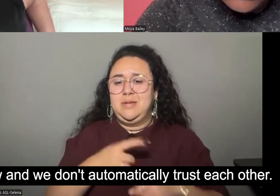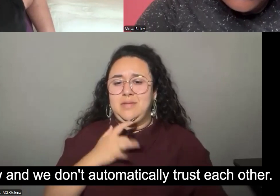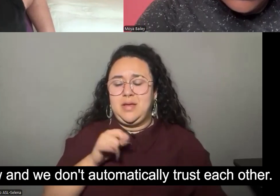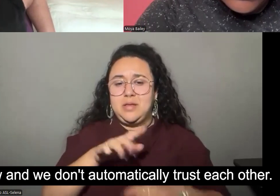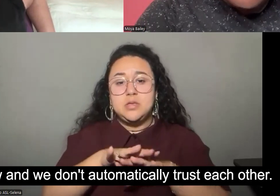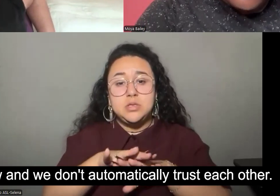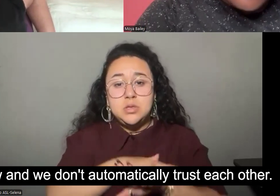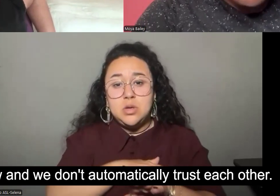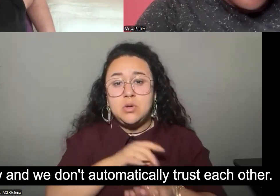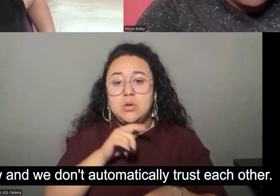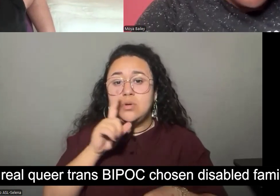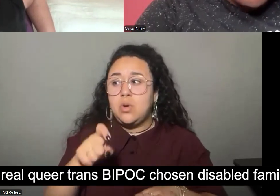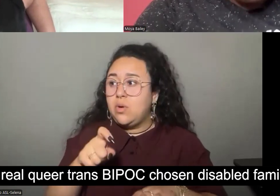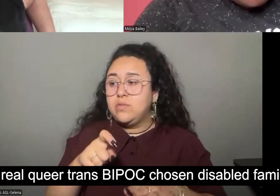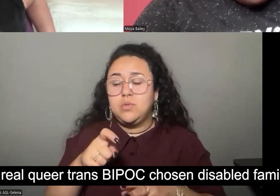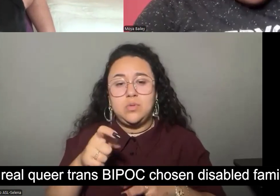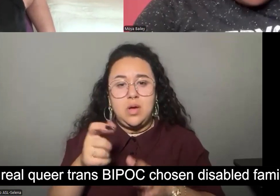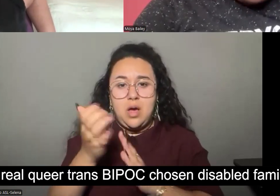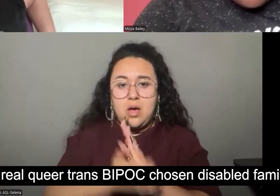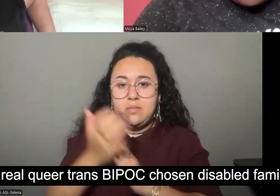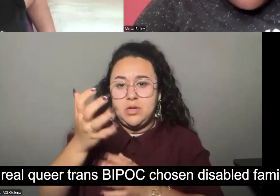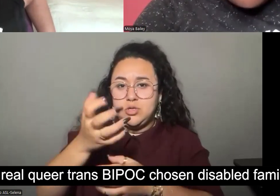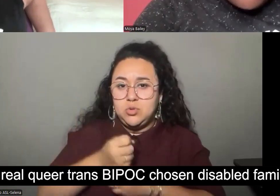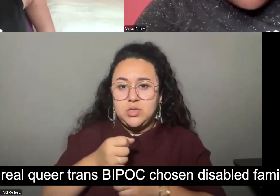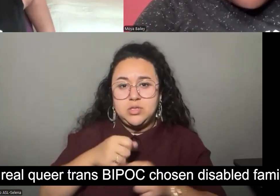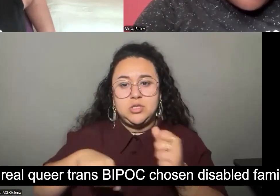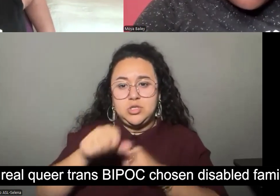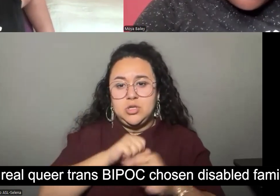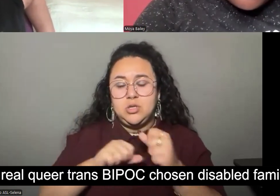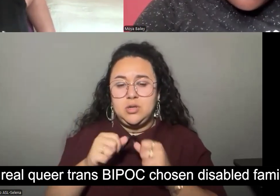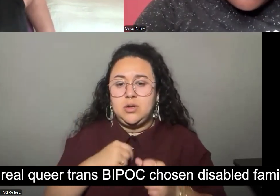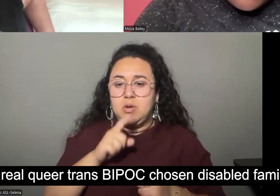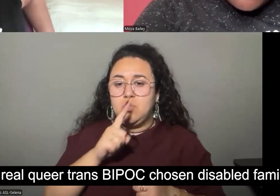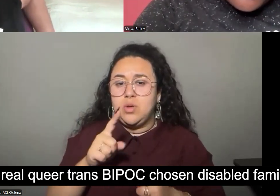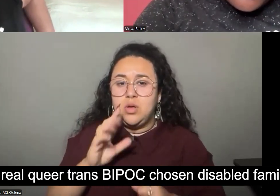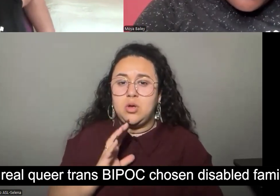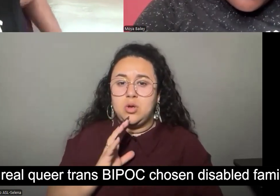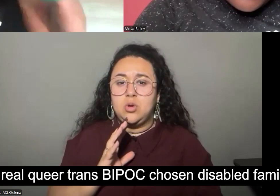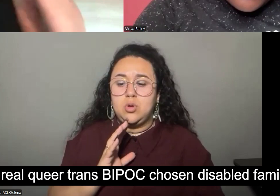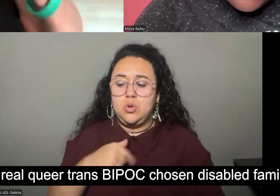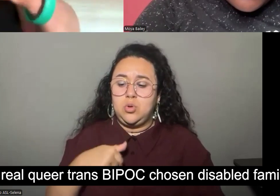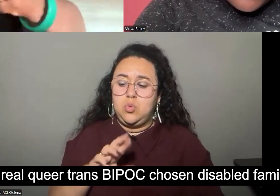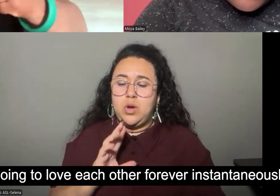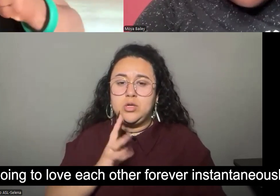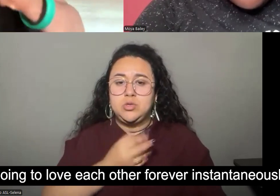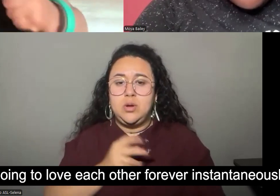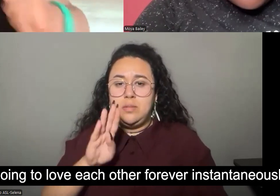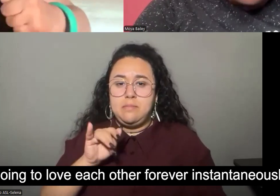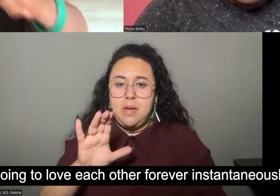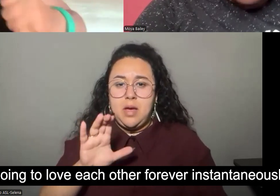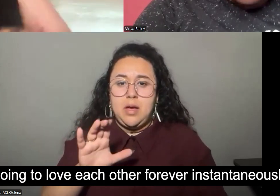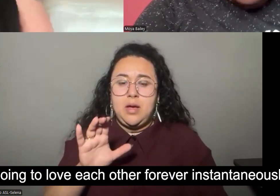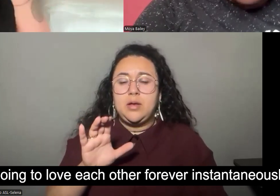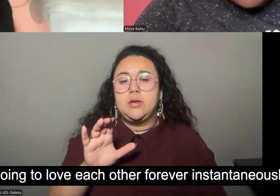and we don't automatically trust each other because I had a real queer, trans, BIPOC, chosen disabled family. Yay, we're gonna love each other